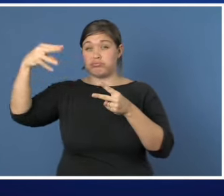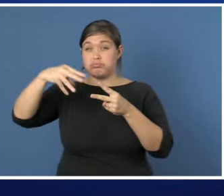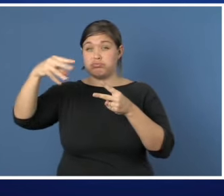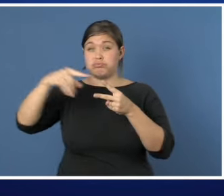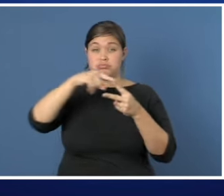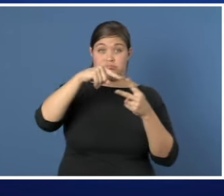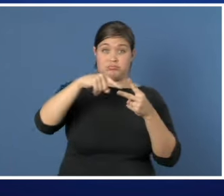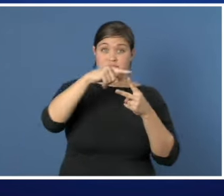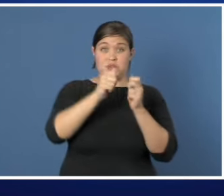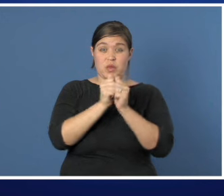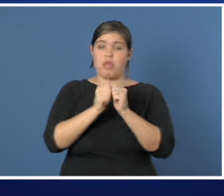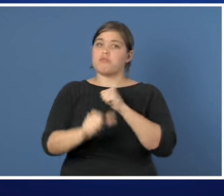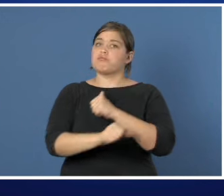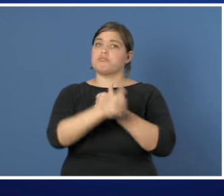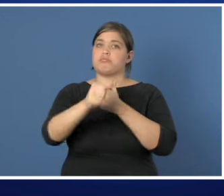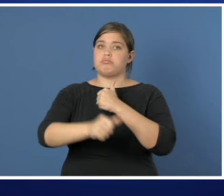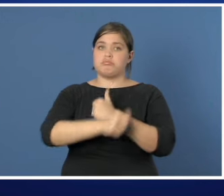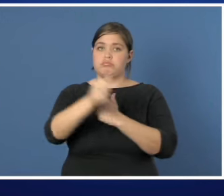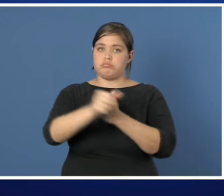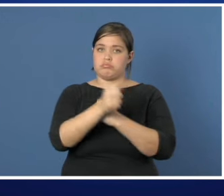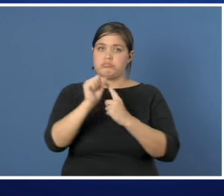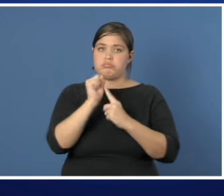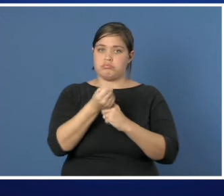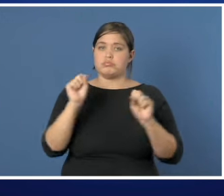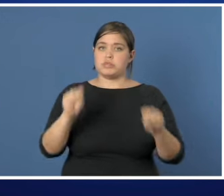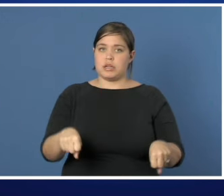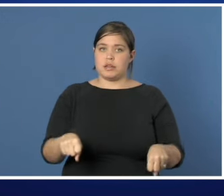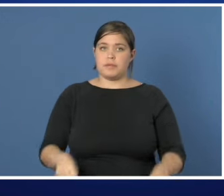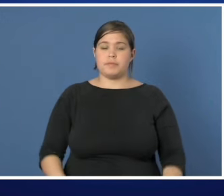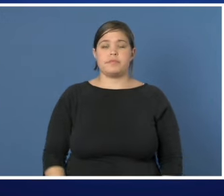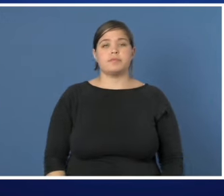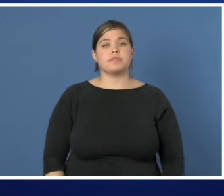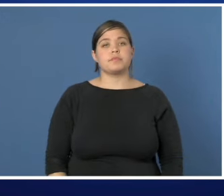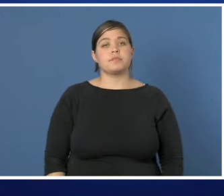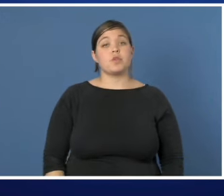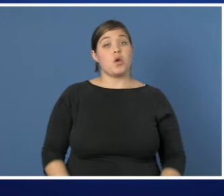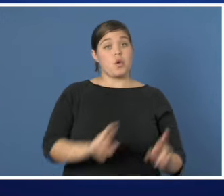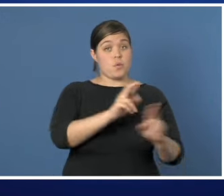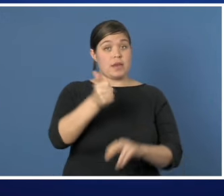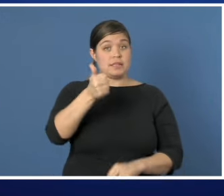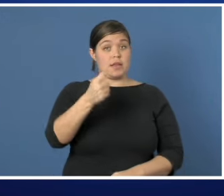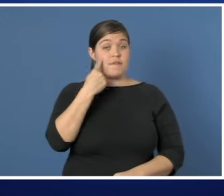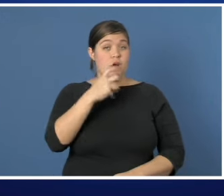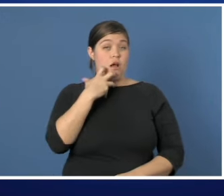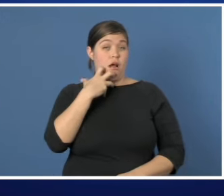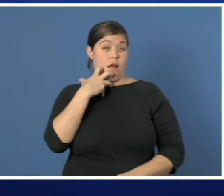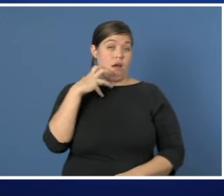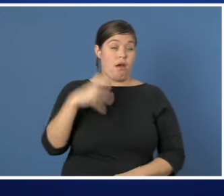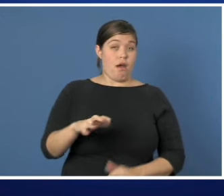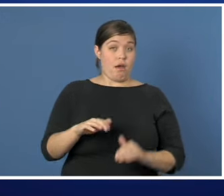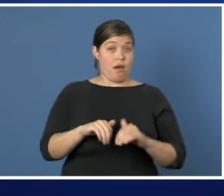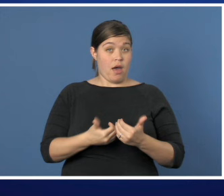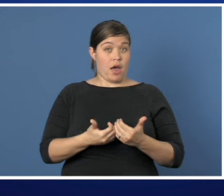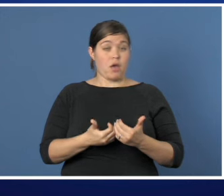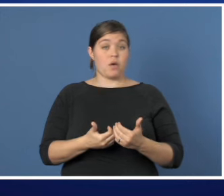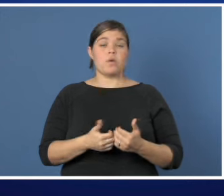with a drought is very dangerous situation. To prepare for extreme heat, you should